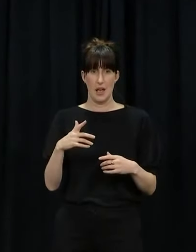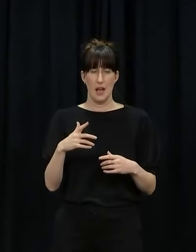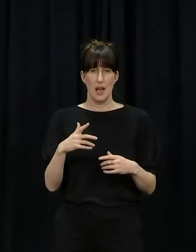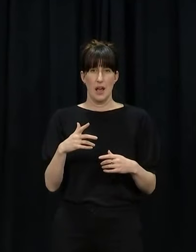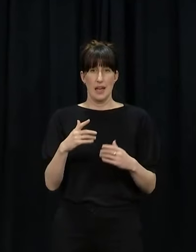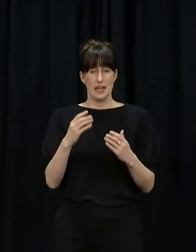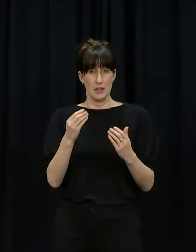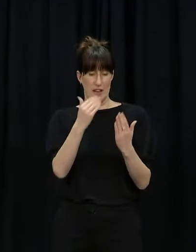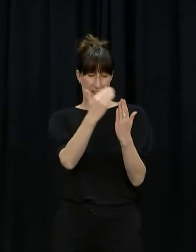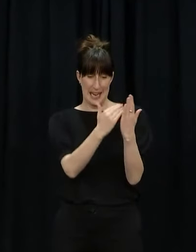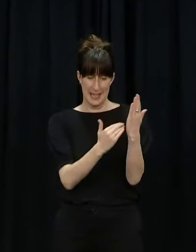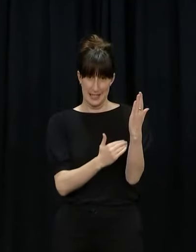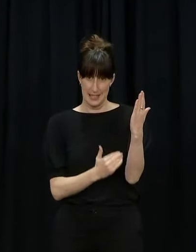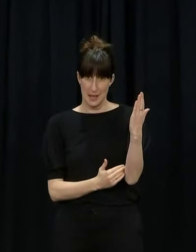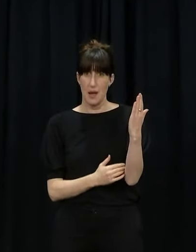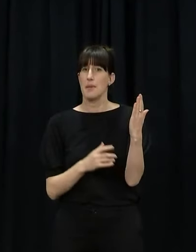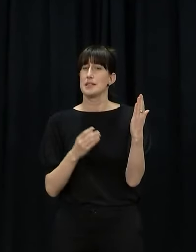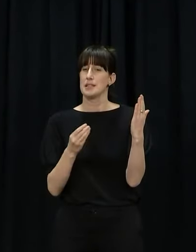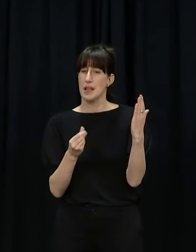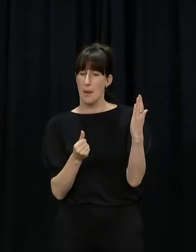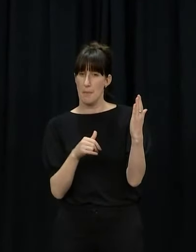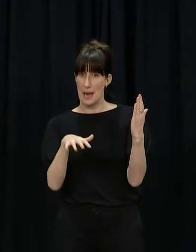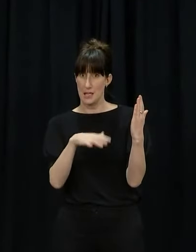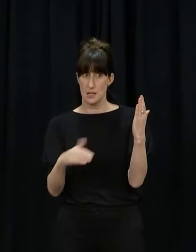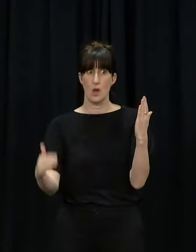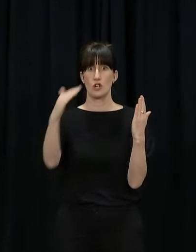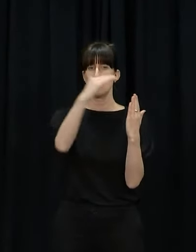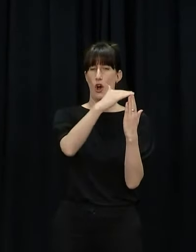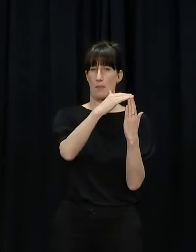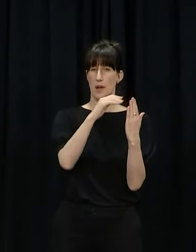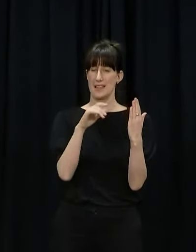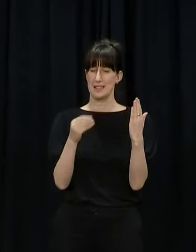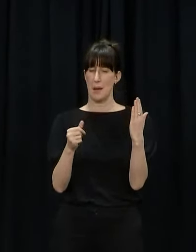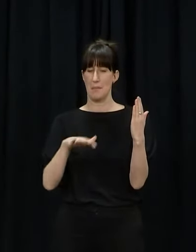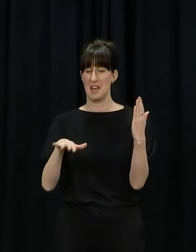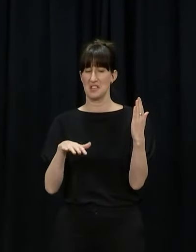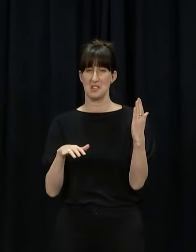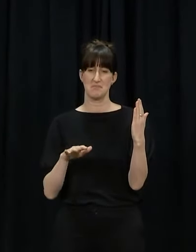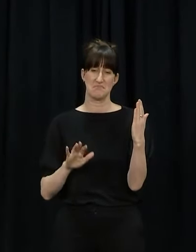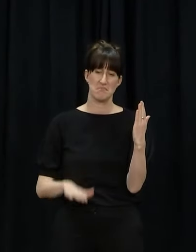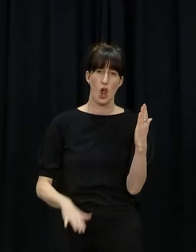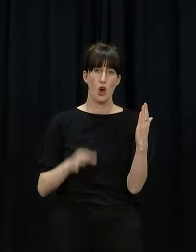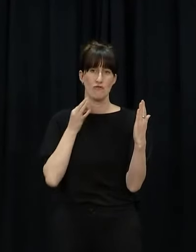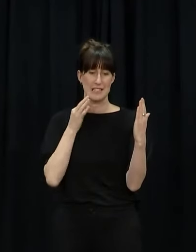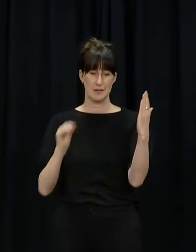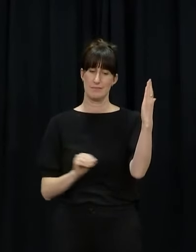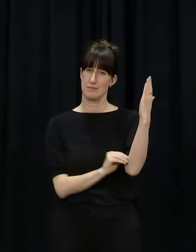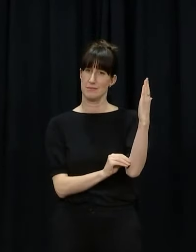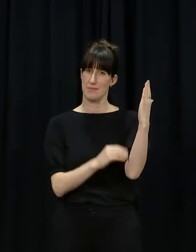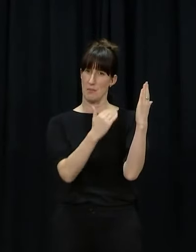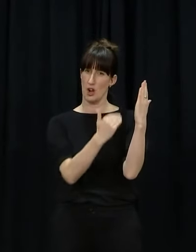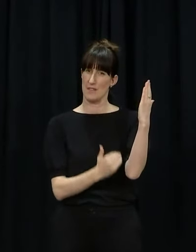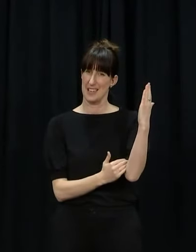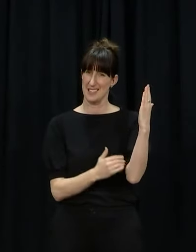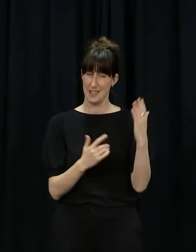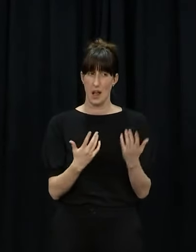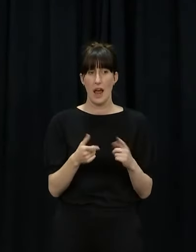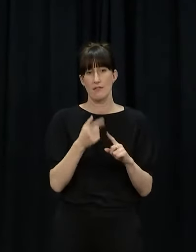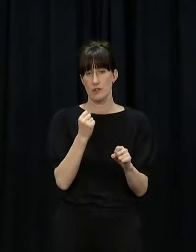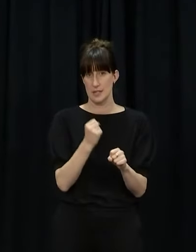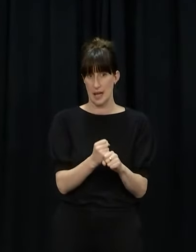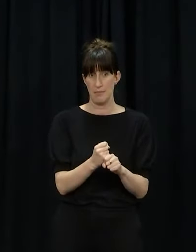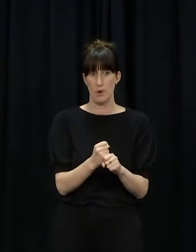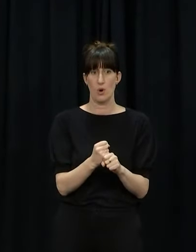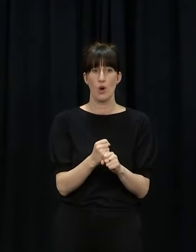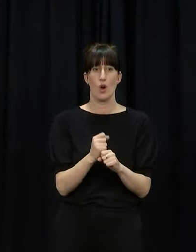for instance, some of the locations, like you said, are really big. So I know Auckland University of Technology has been identified as one of these